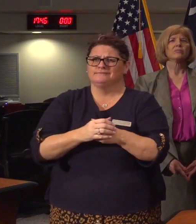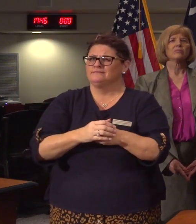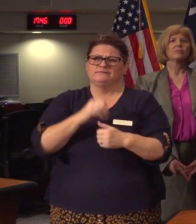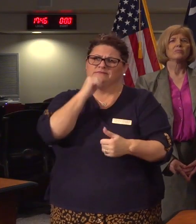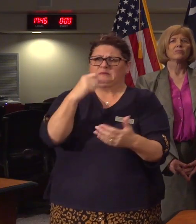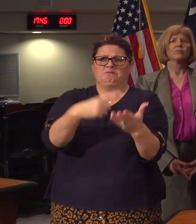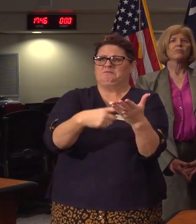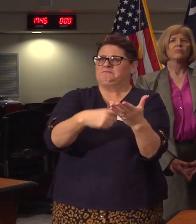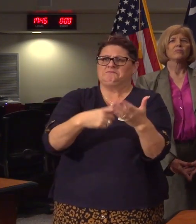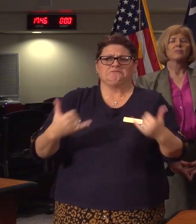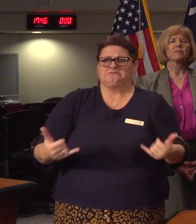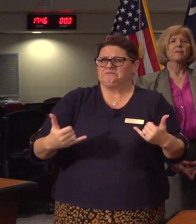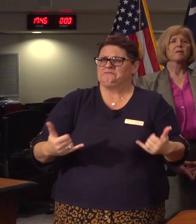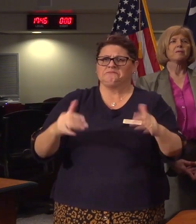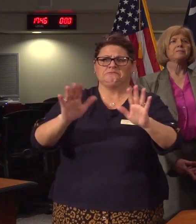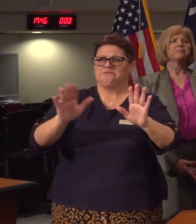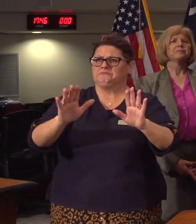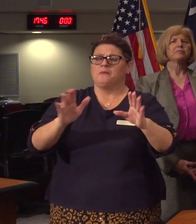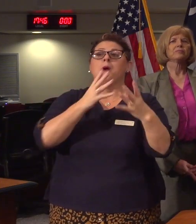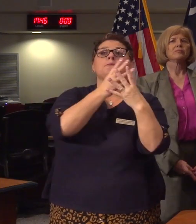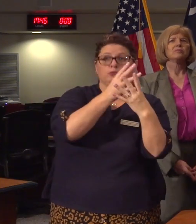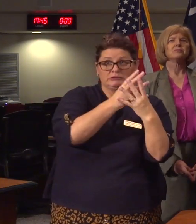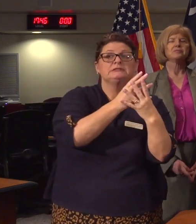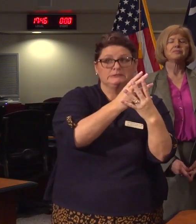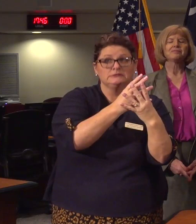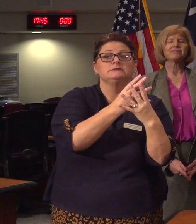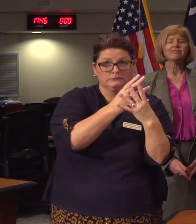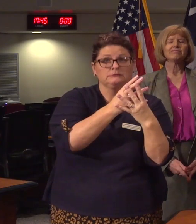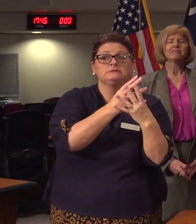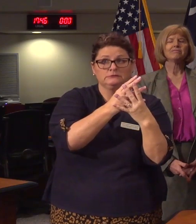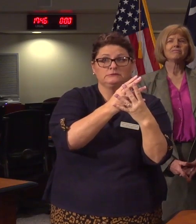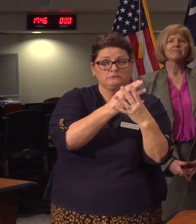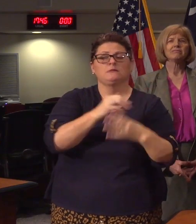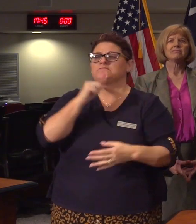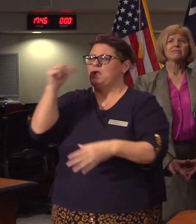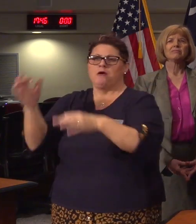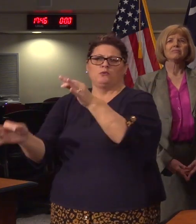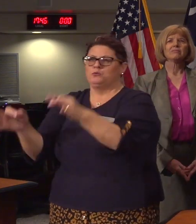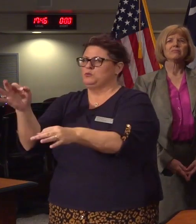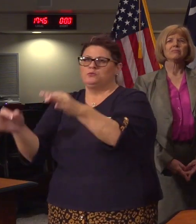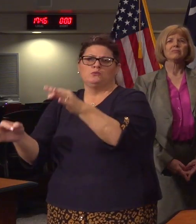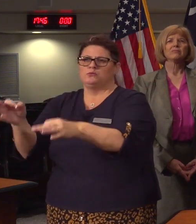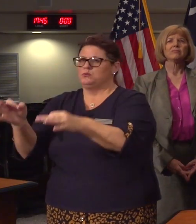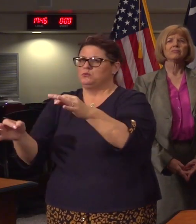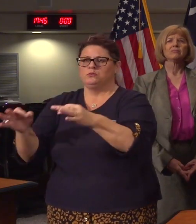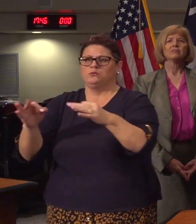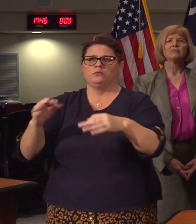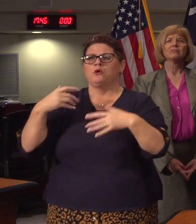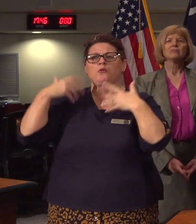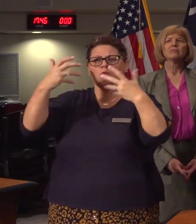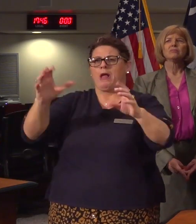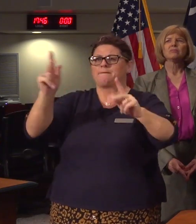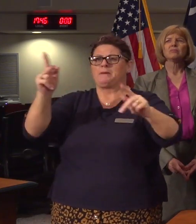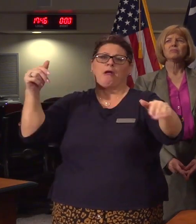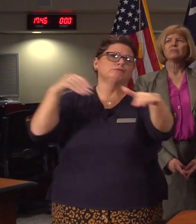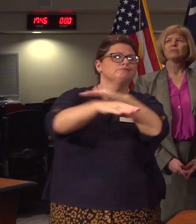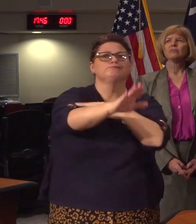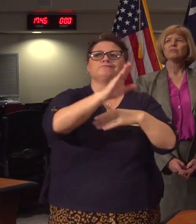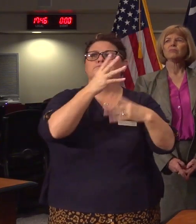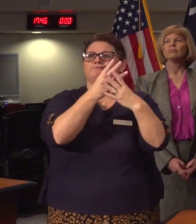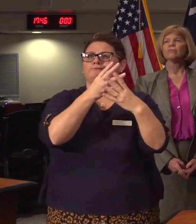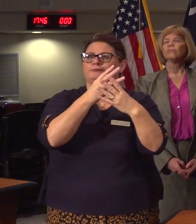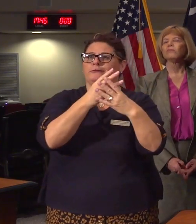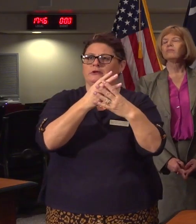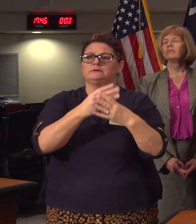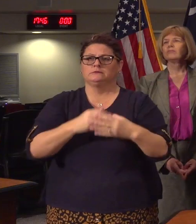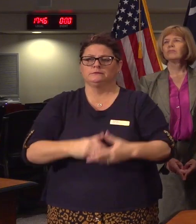addressed in this order, but the prisons are, and we want to restrict that access in those prisons. Yes, ma'am. Quick